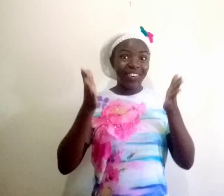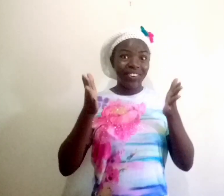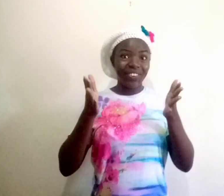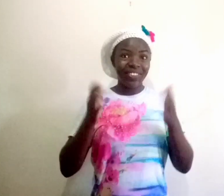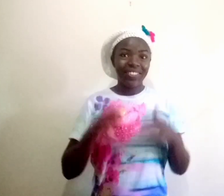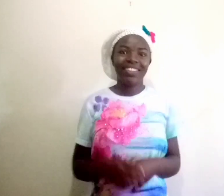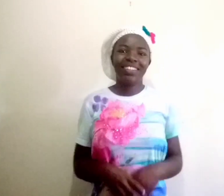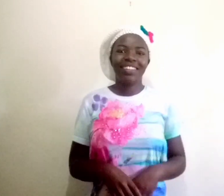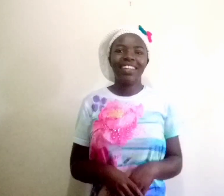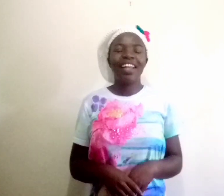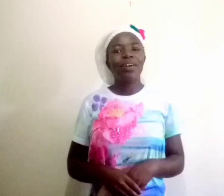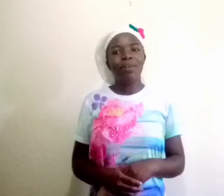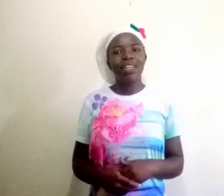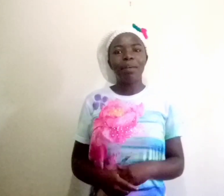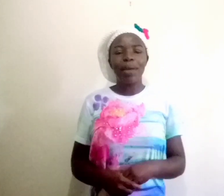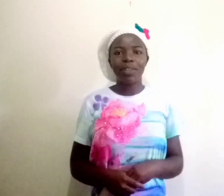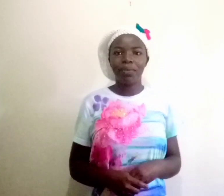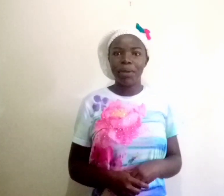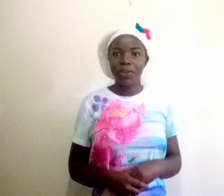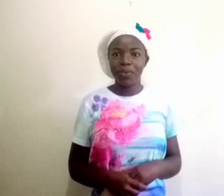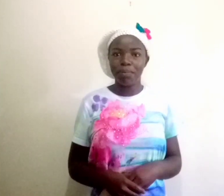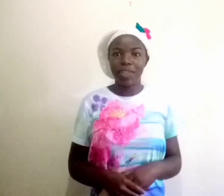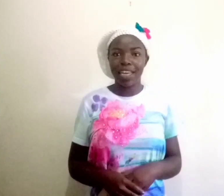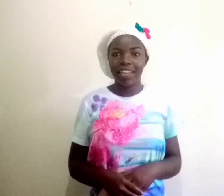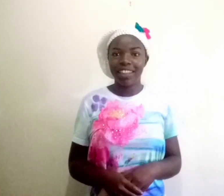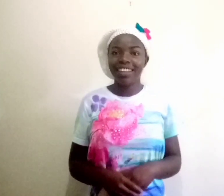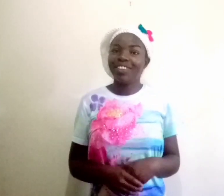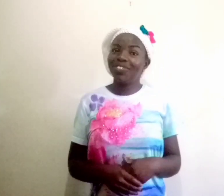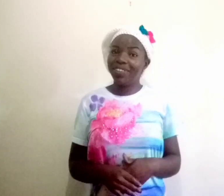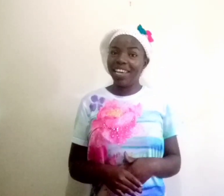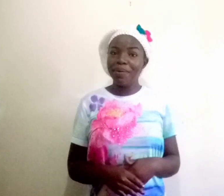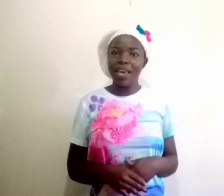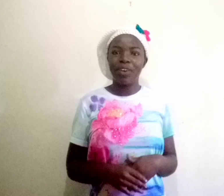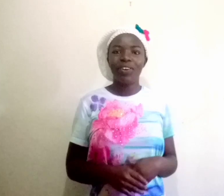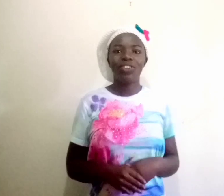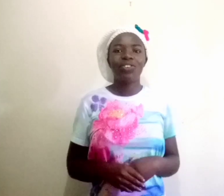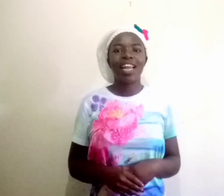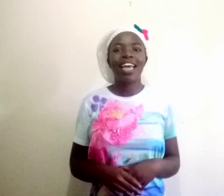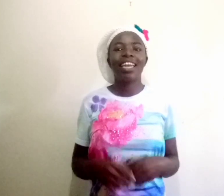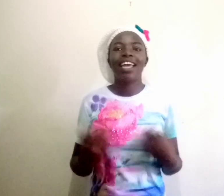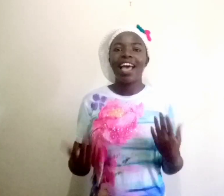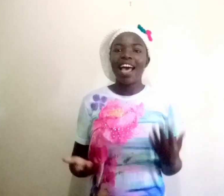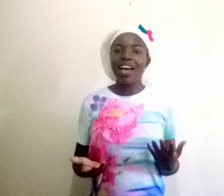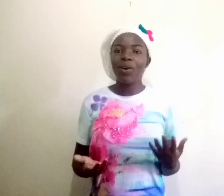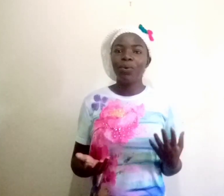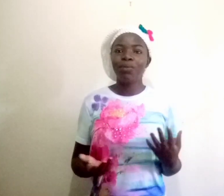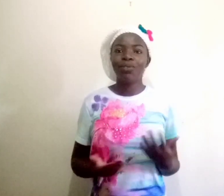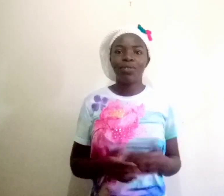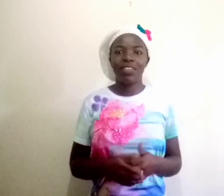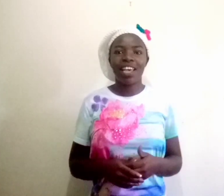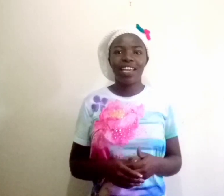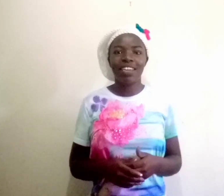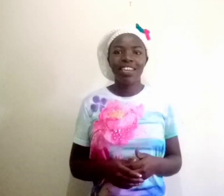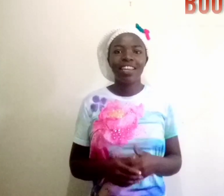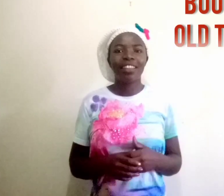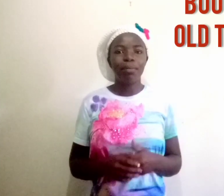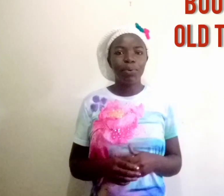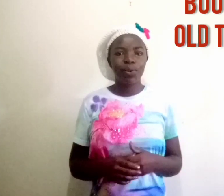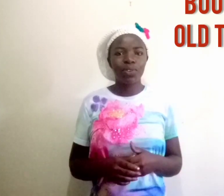Hello, welcome back to my YouTube channel. Today we are going to learn how to sign the books